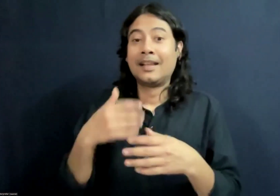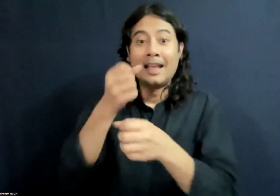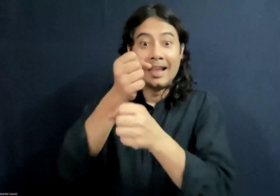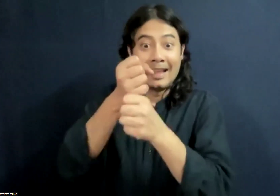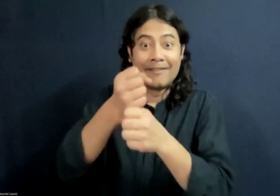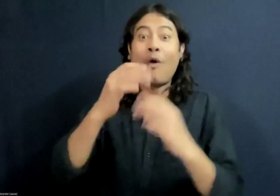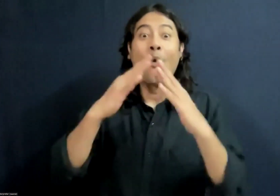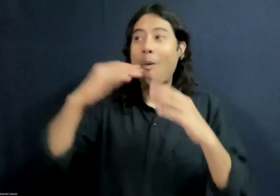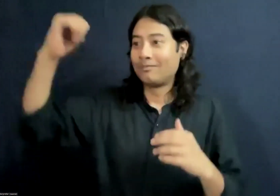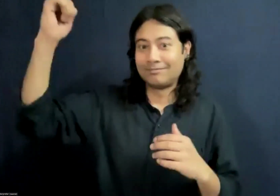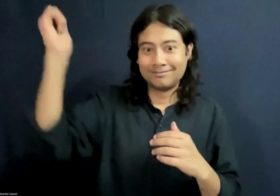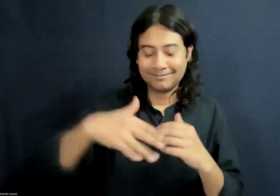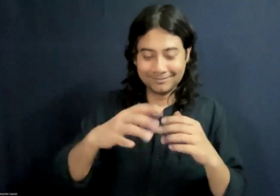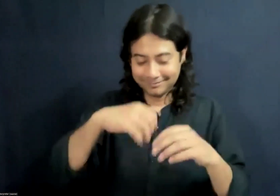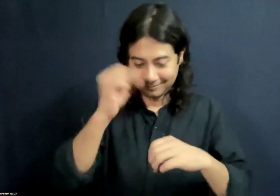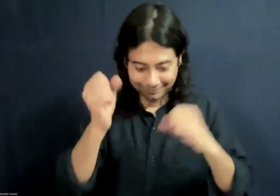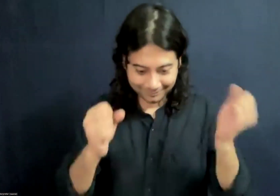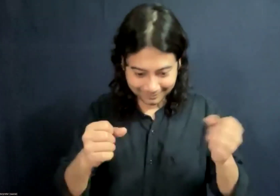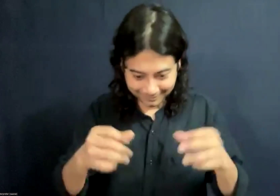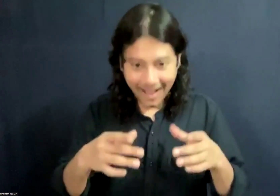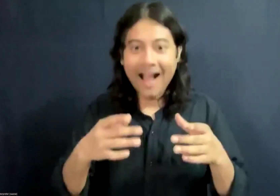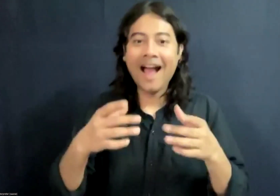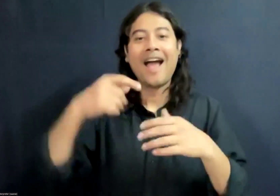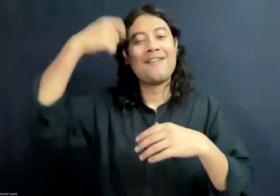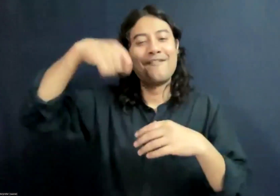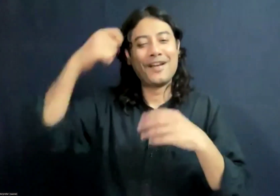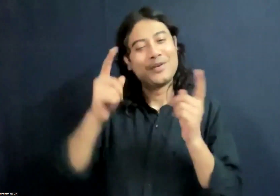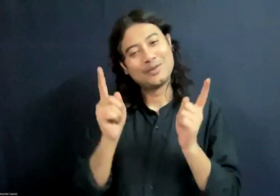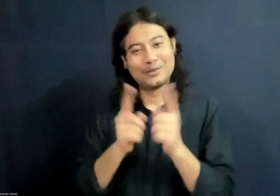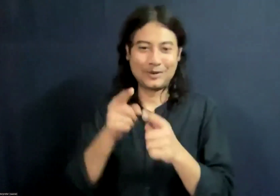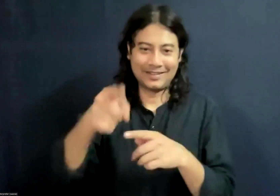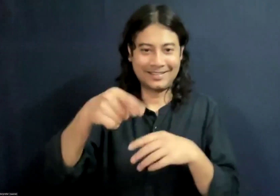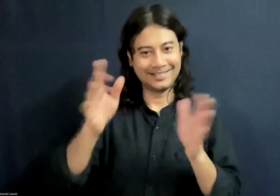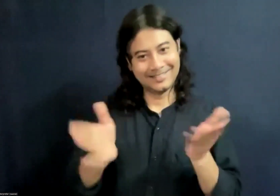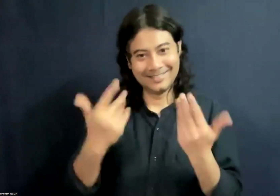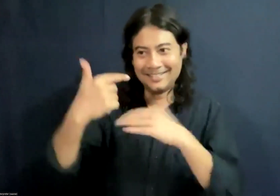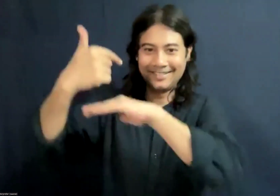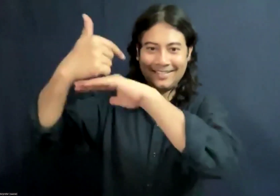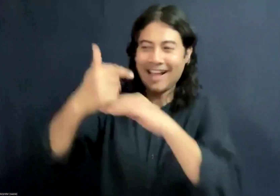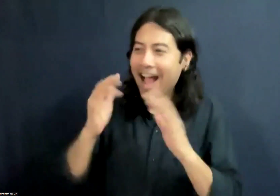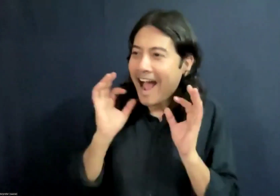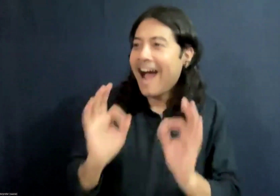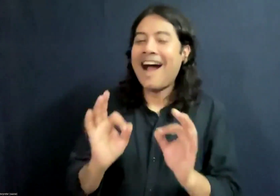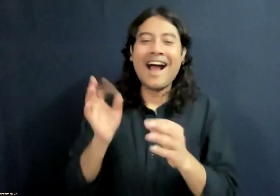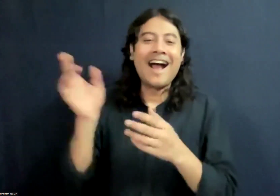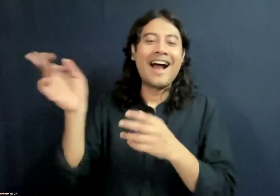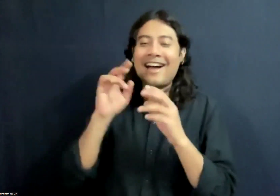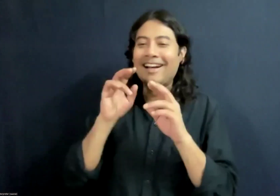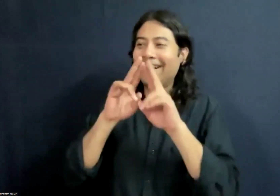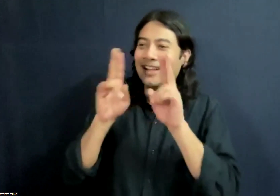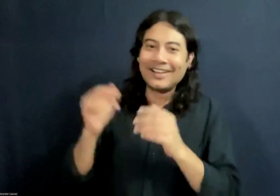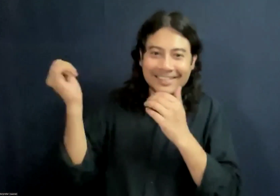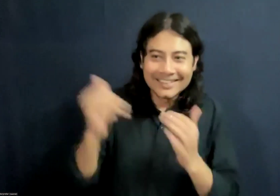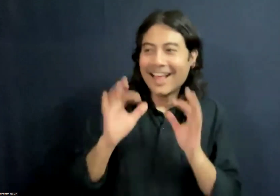so that we can post that also in Instagram and encourage so many other people. So my